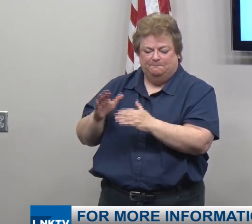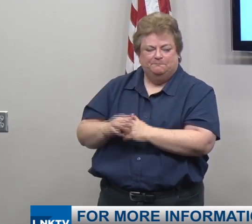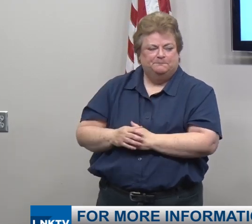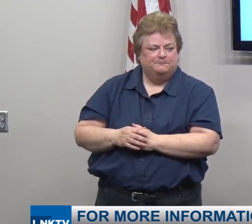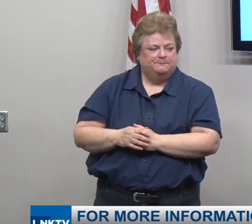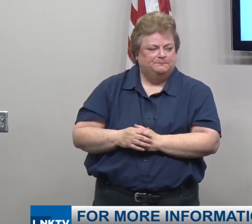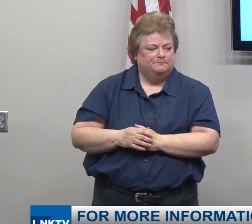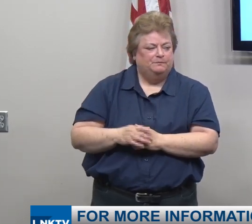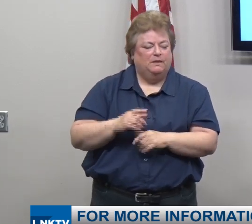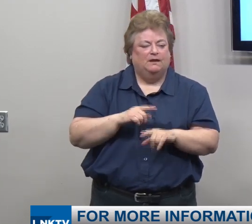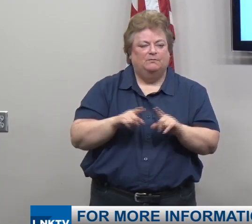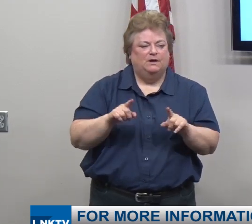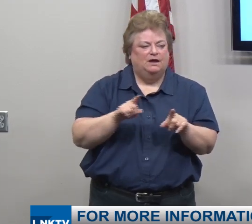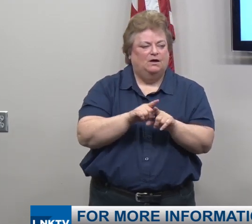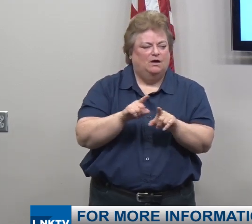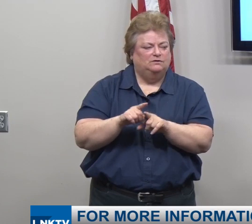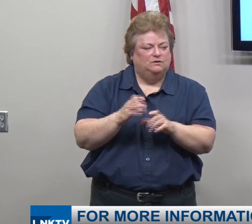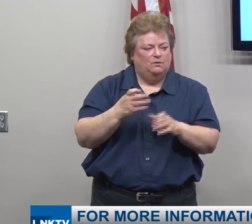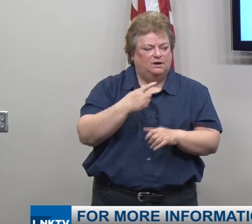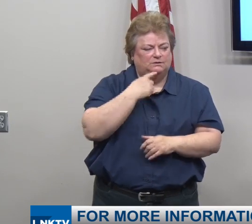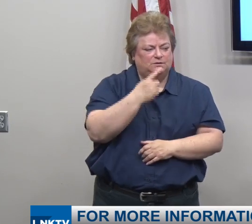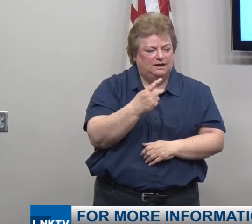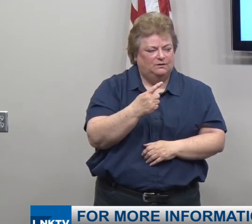I also wanted to tell you that today,